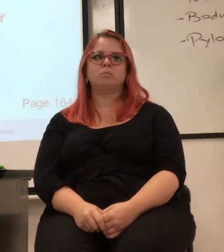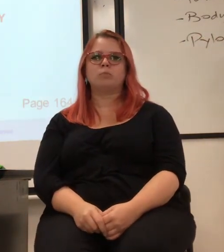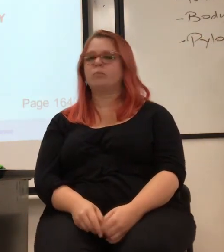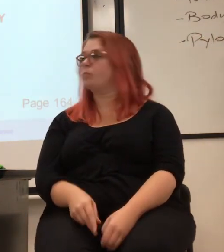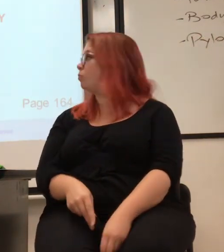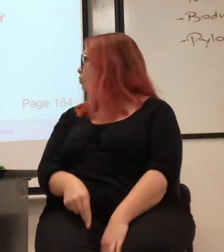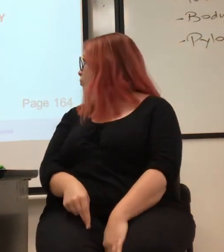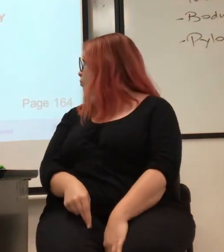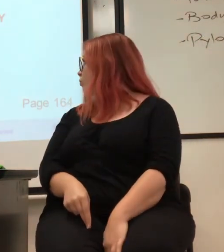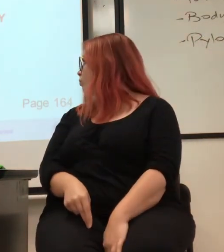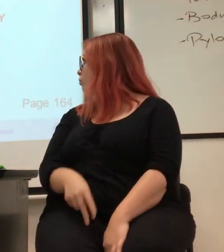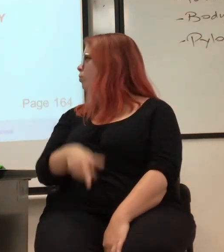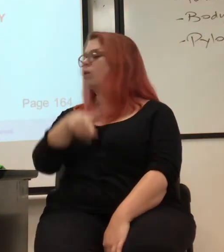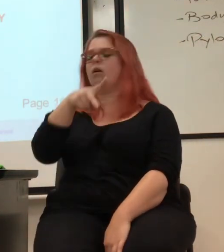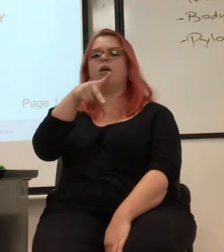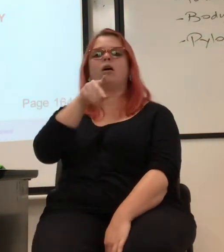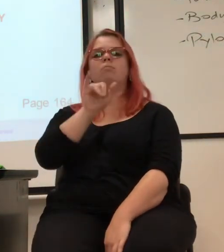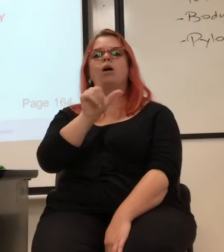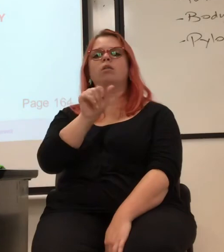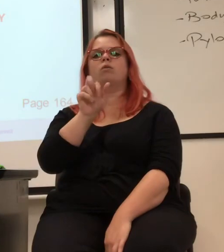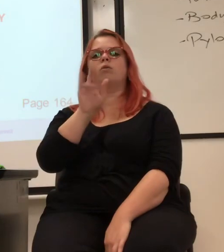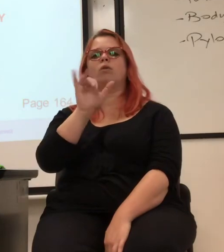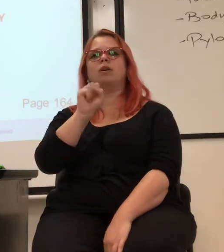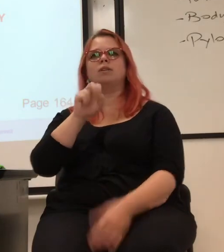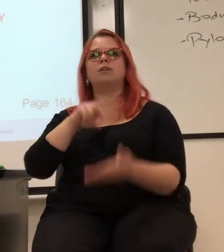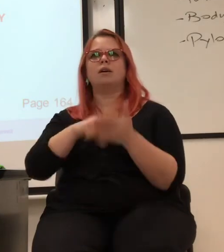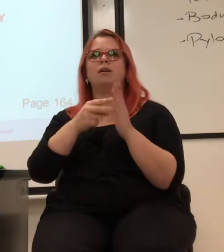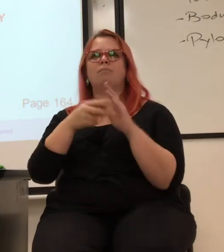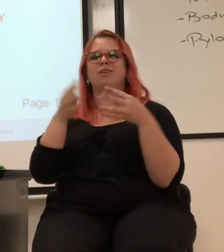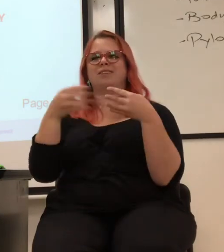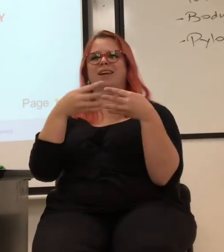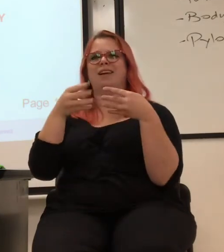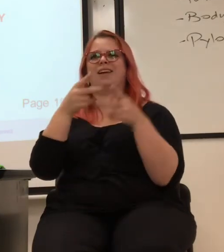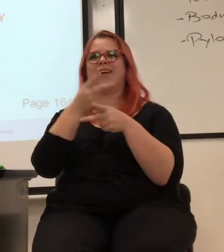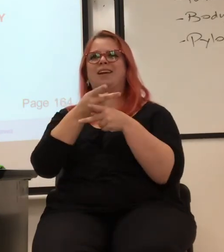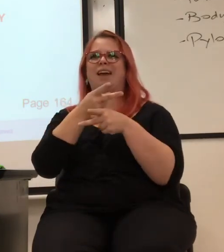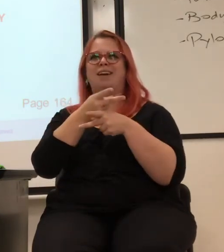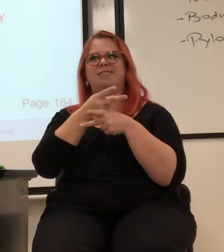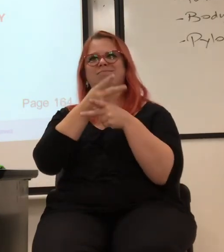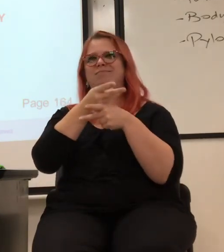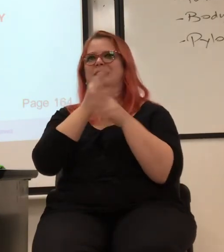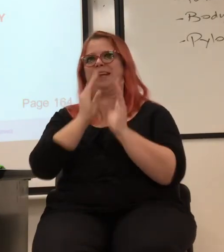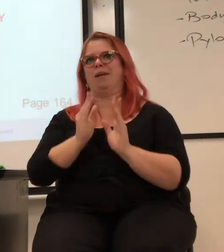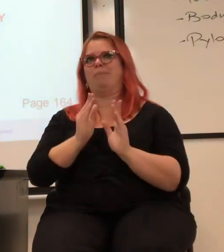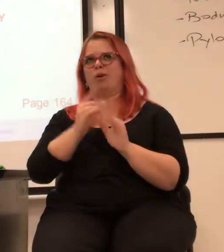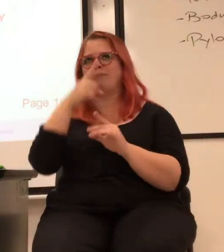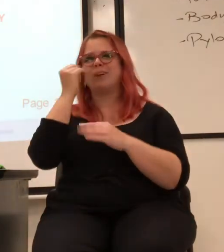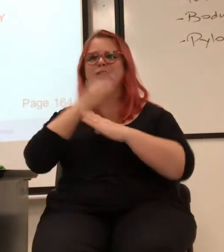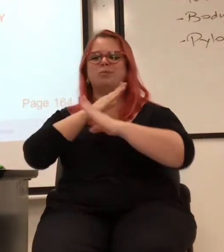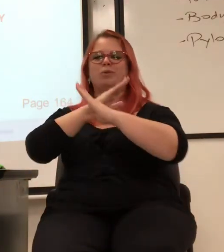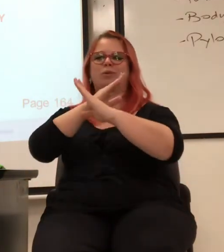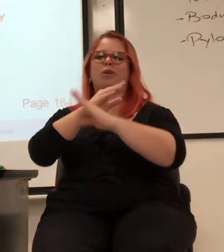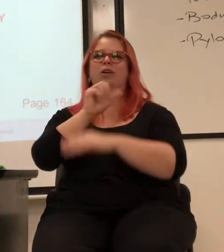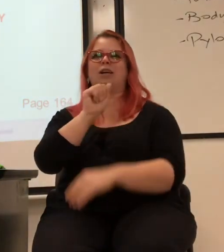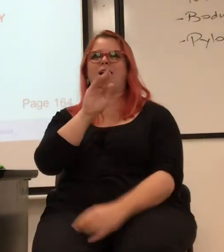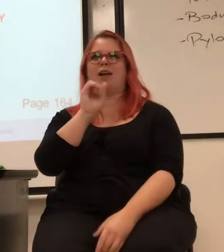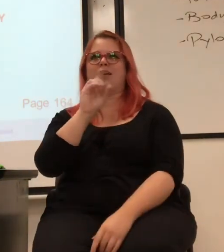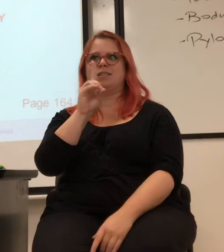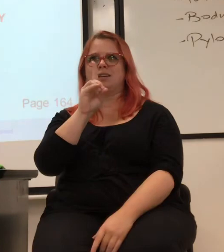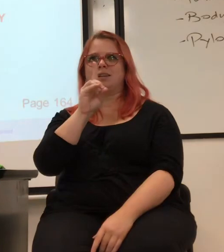Pylorus is a word that means gatekeeper, because this is going to guard the stomach acid from entering the